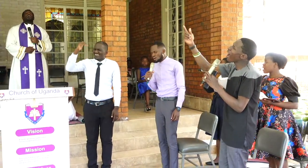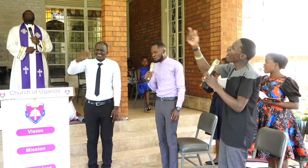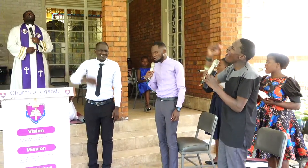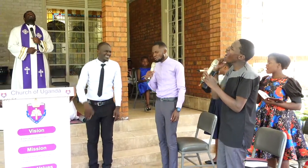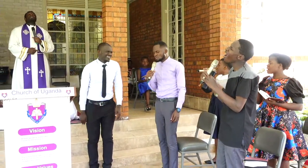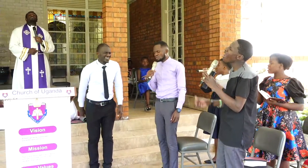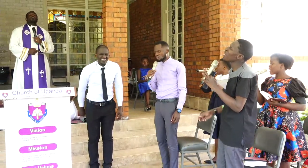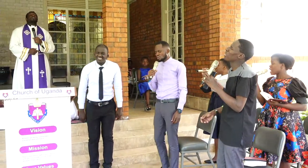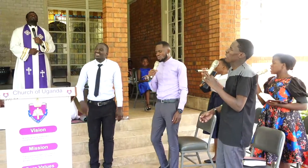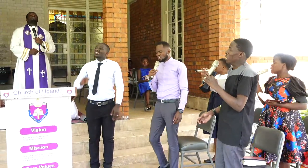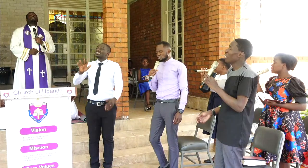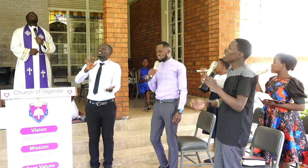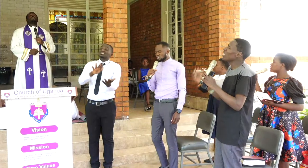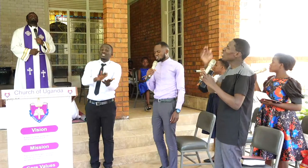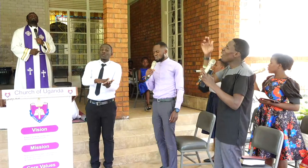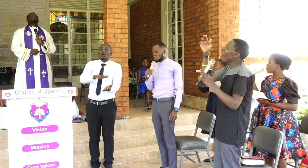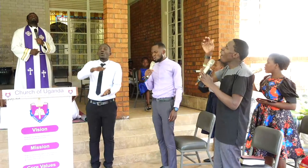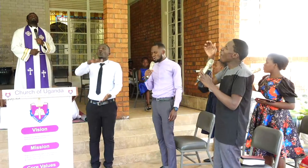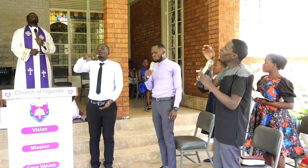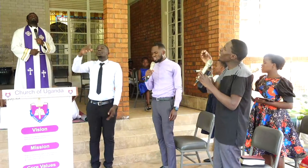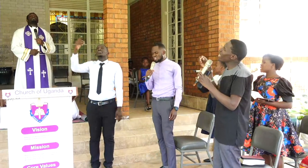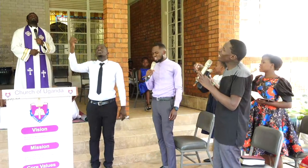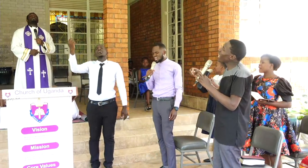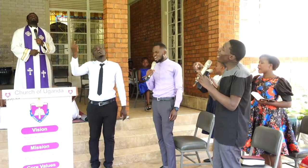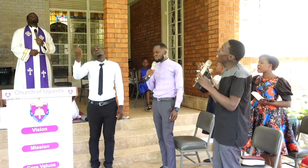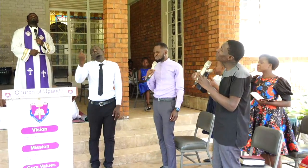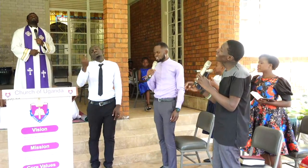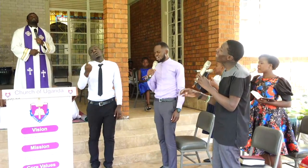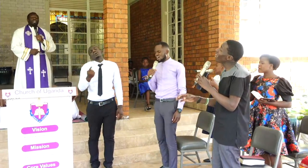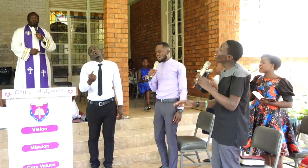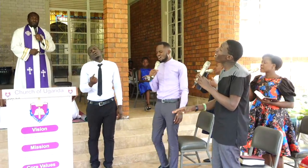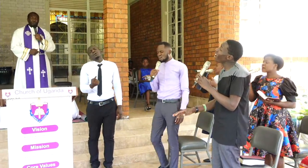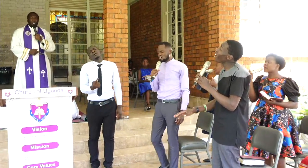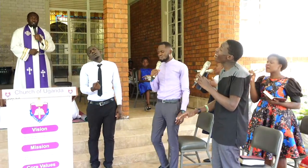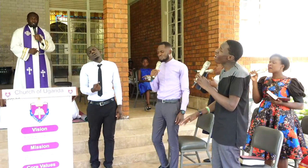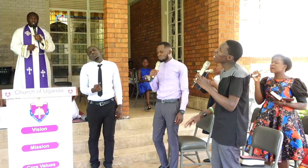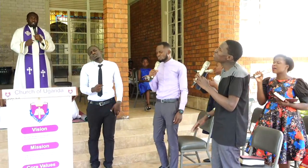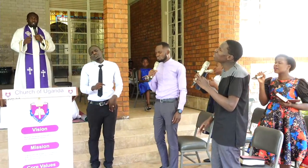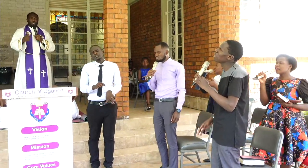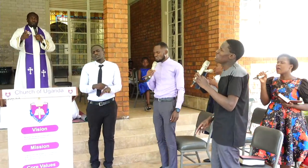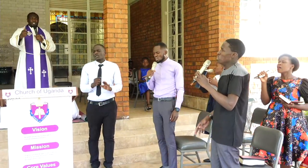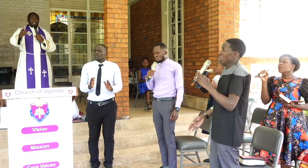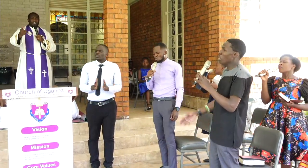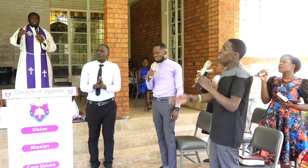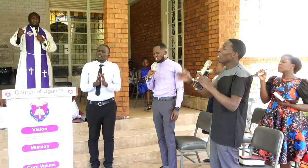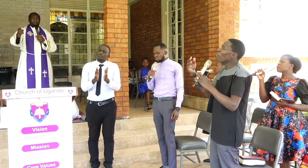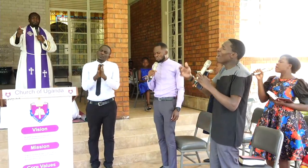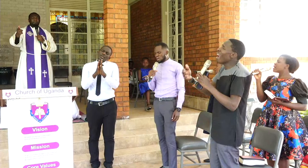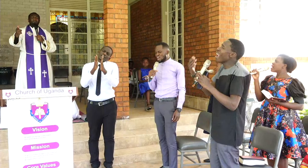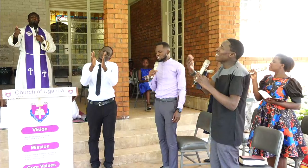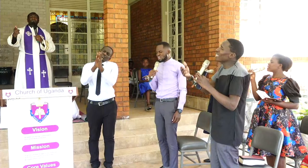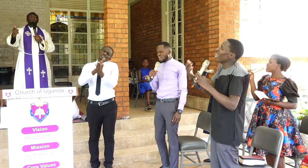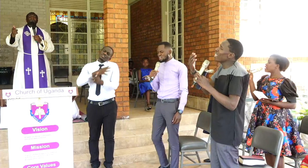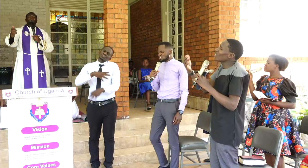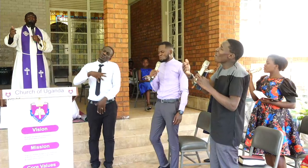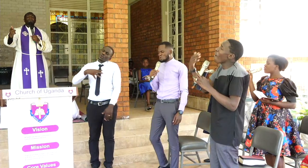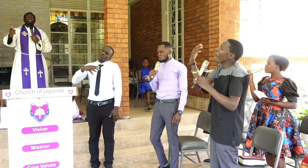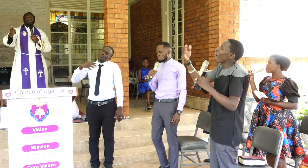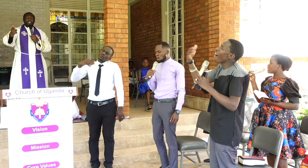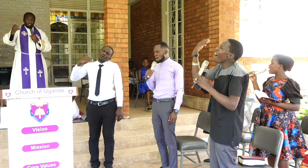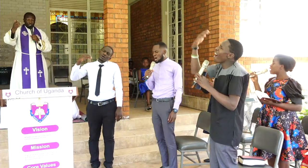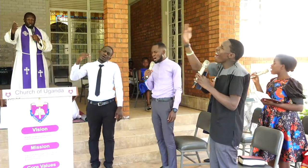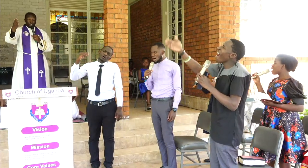up, His glory comes down. We want to see your glory, God. When the praises